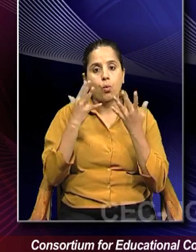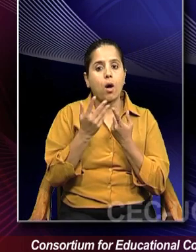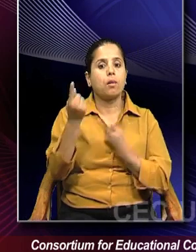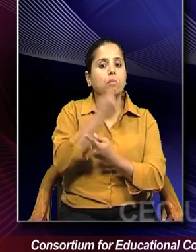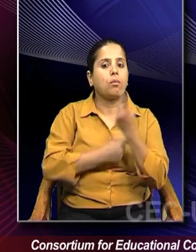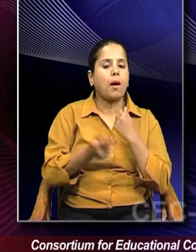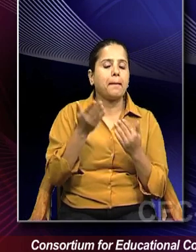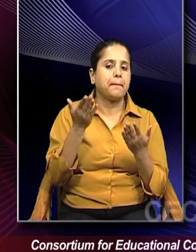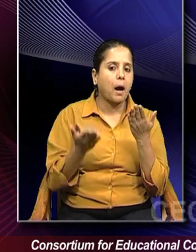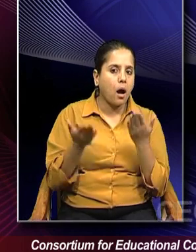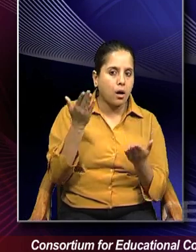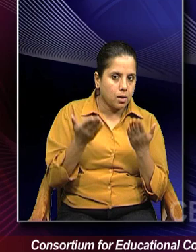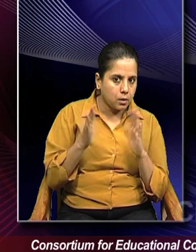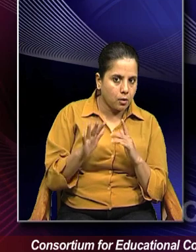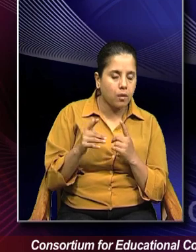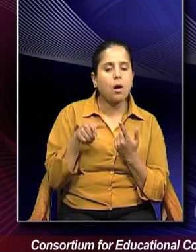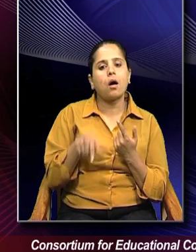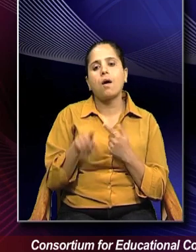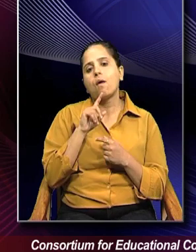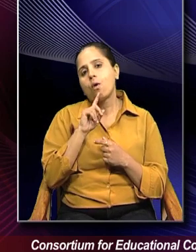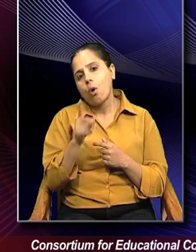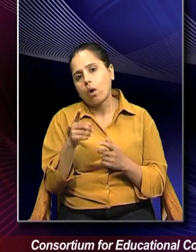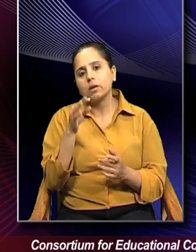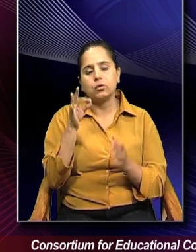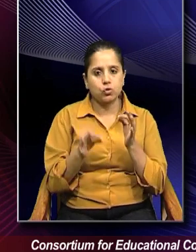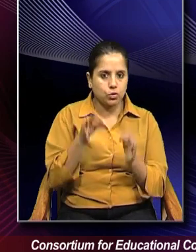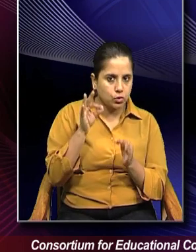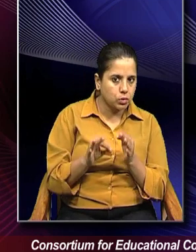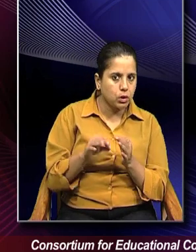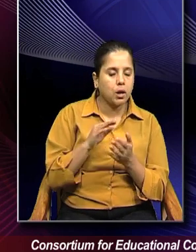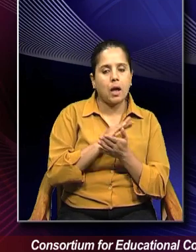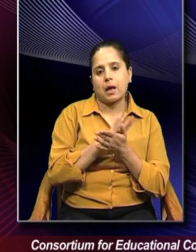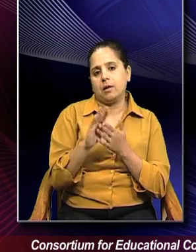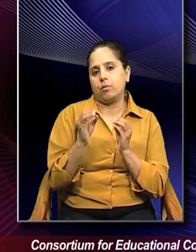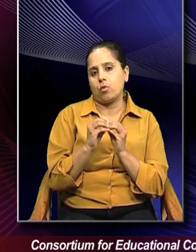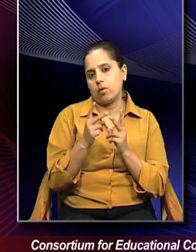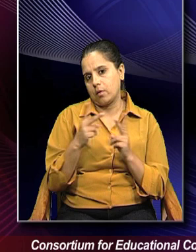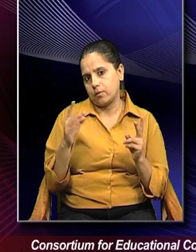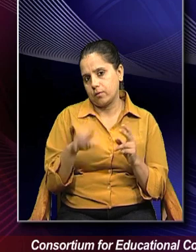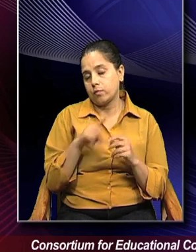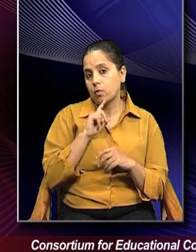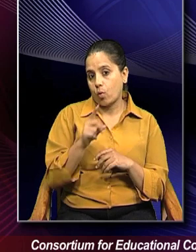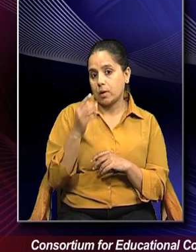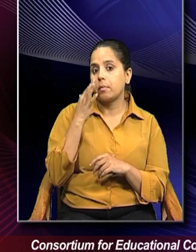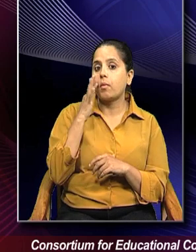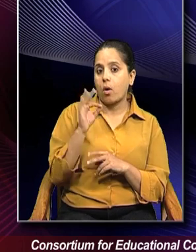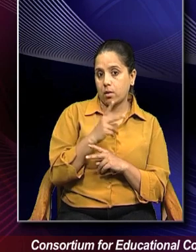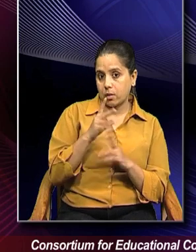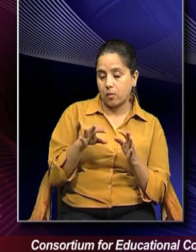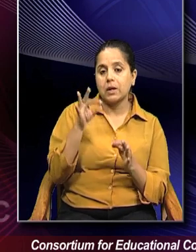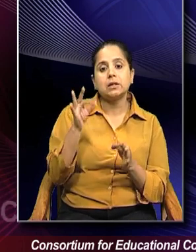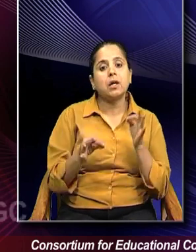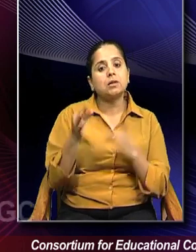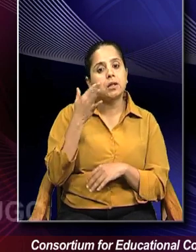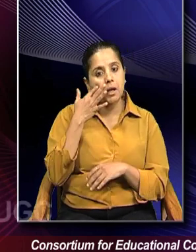a balance between order and justice according to Hedley Bull. So, order is important, justice